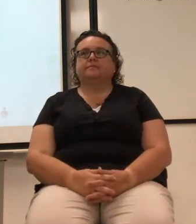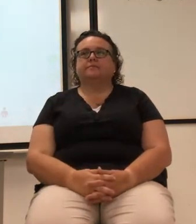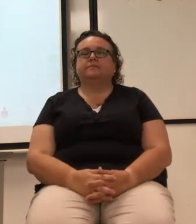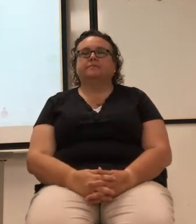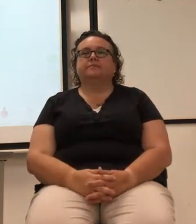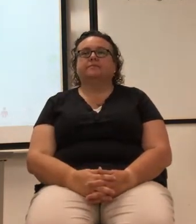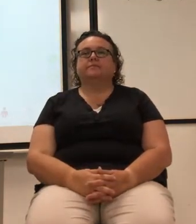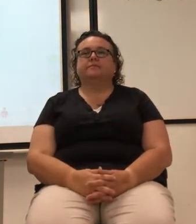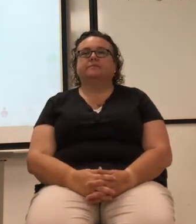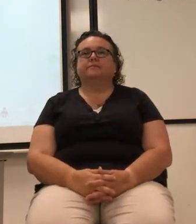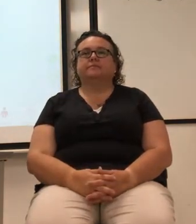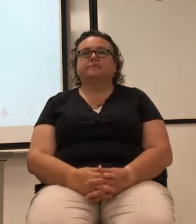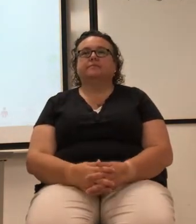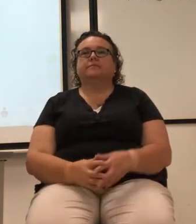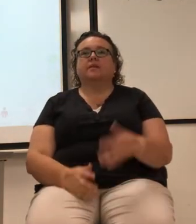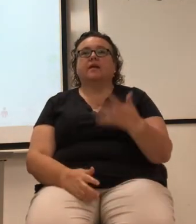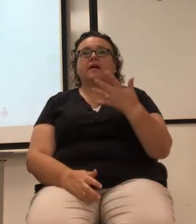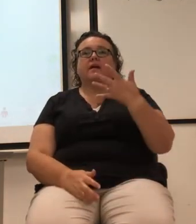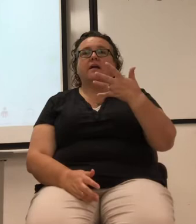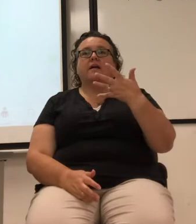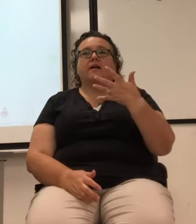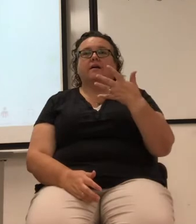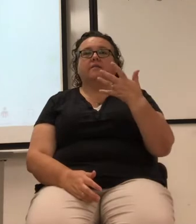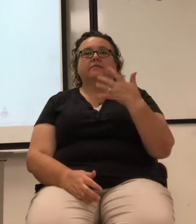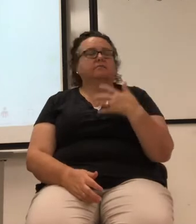By filtering blood plasma.